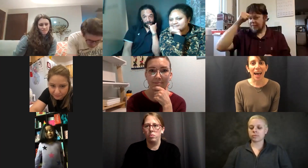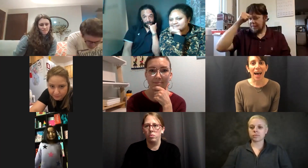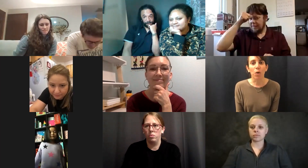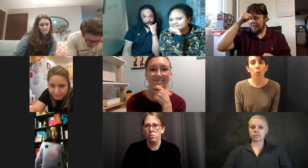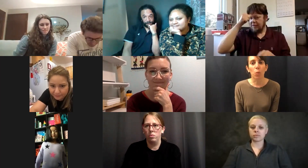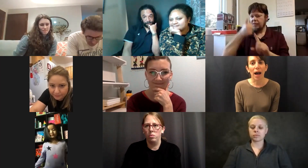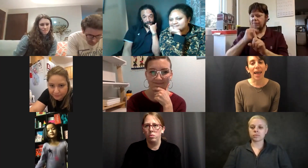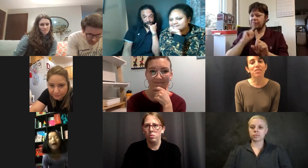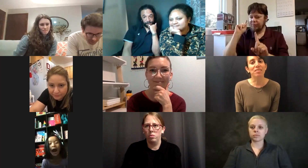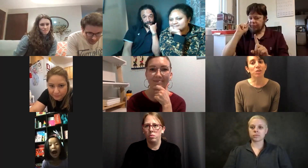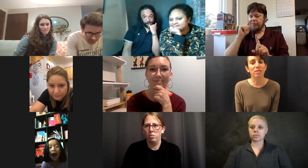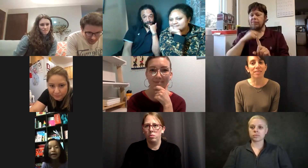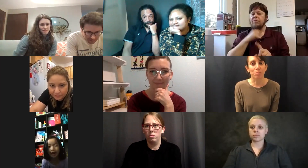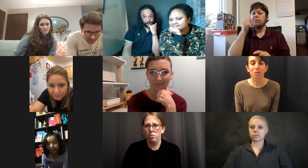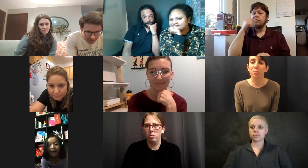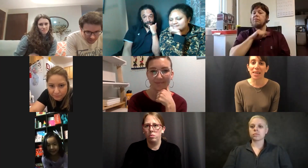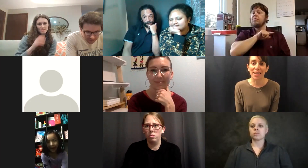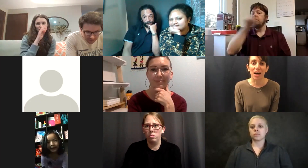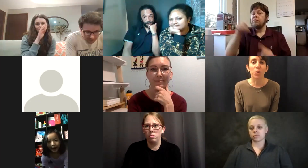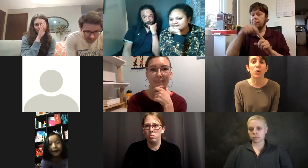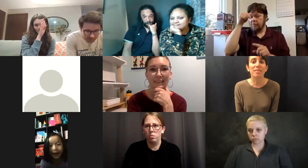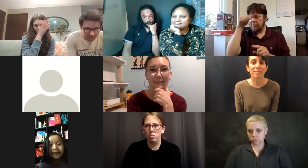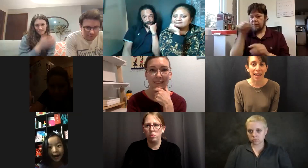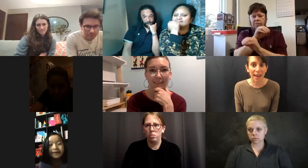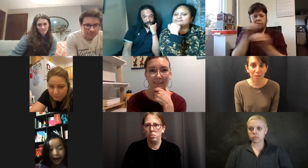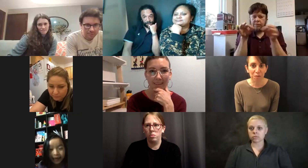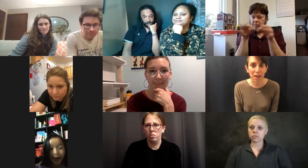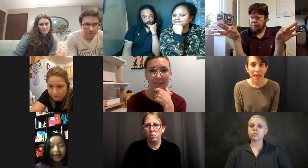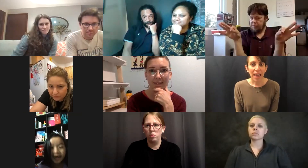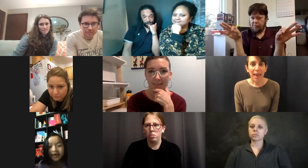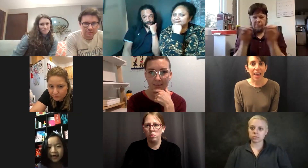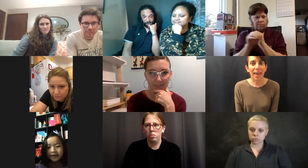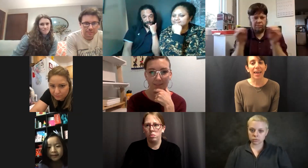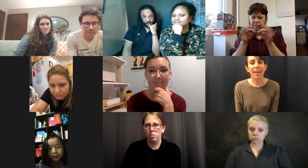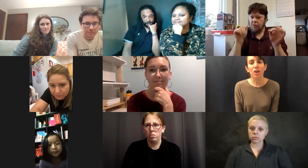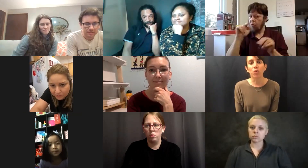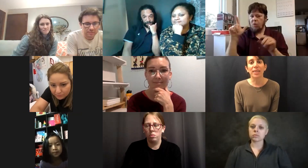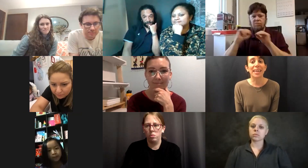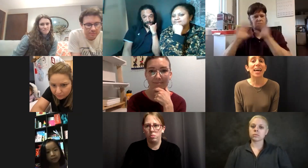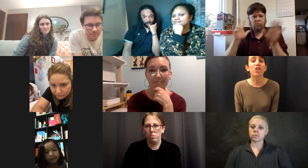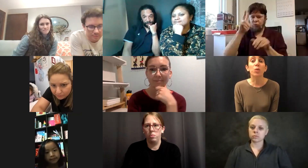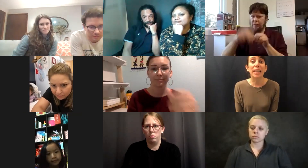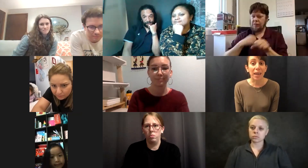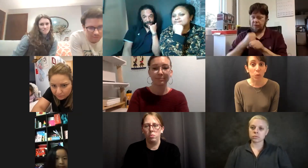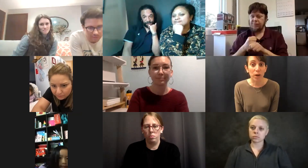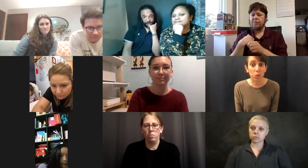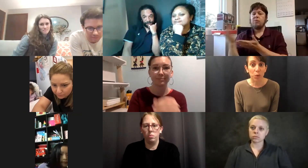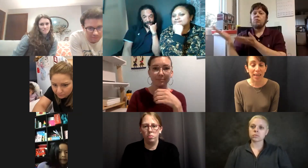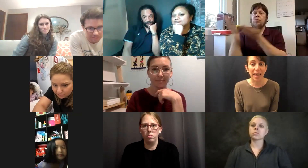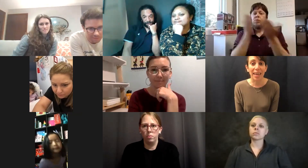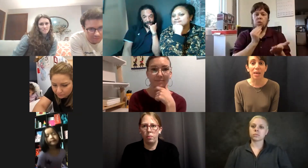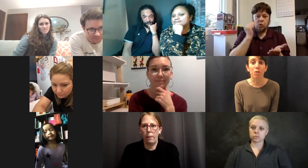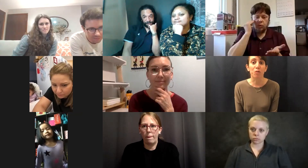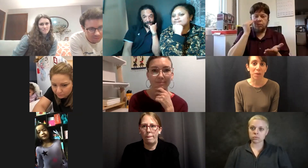And I have a son who was adopted from India who is deaf. And really, he had no language